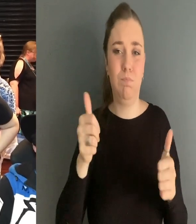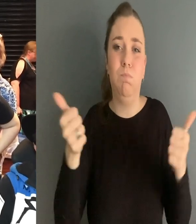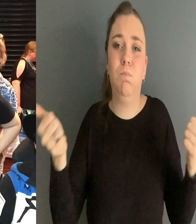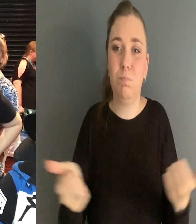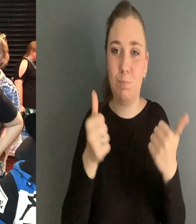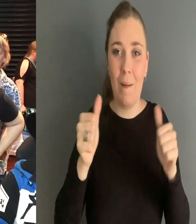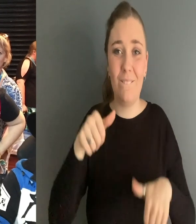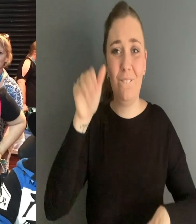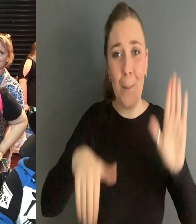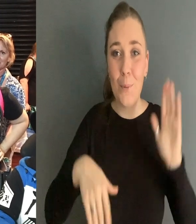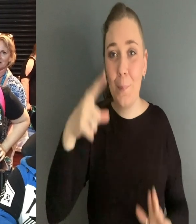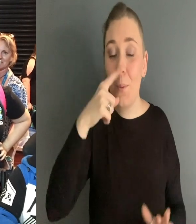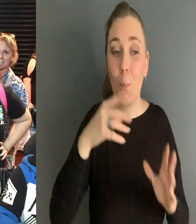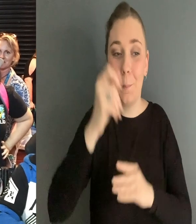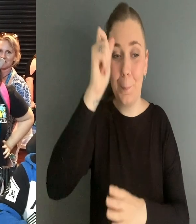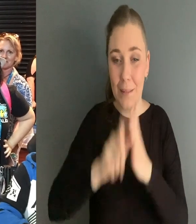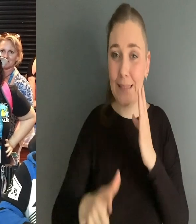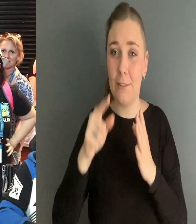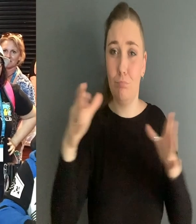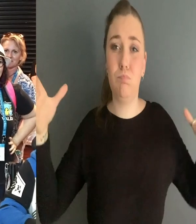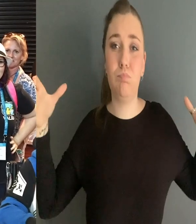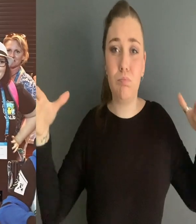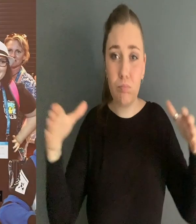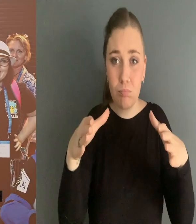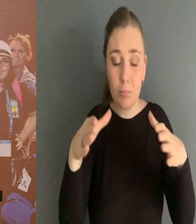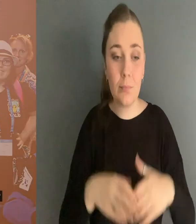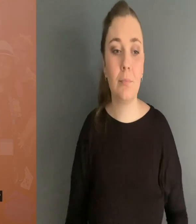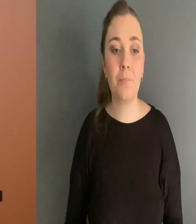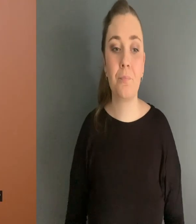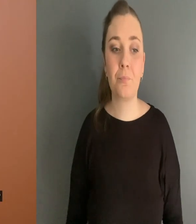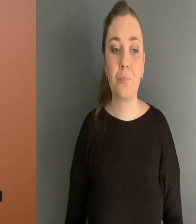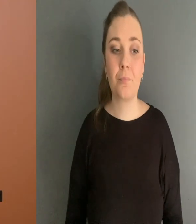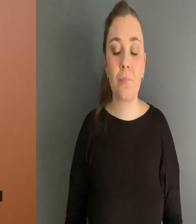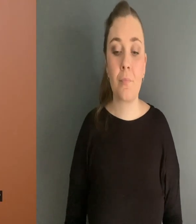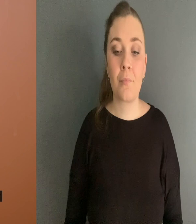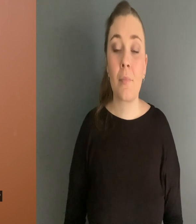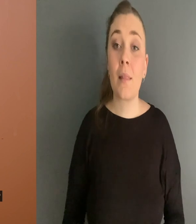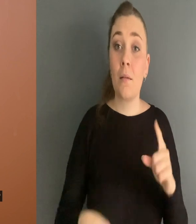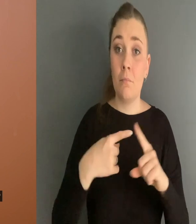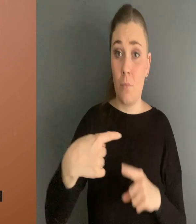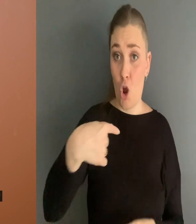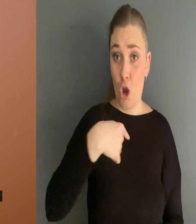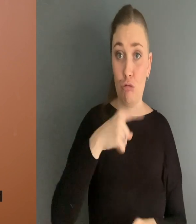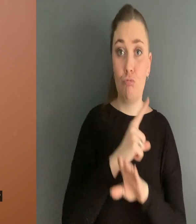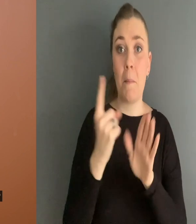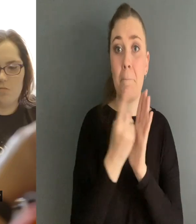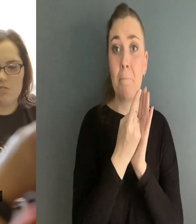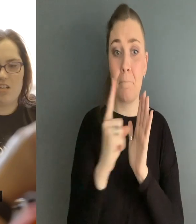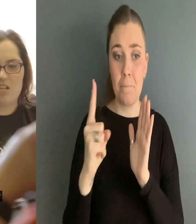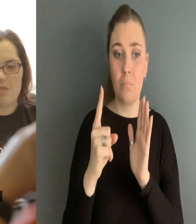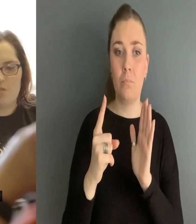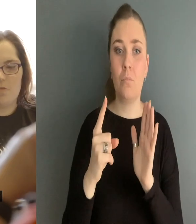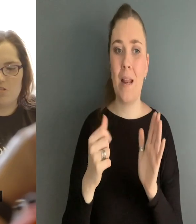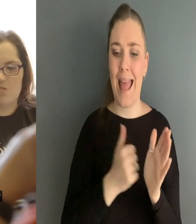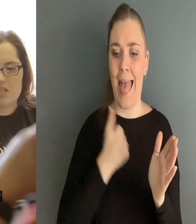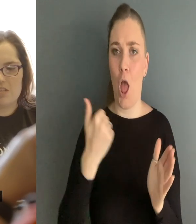fabulous people with disabilities there and I am a representative of the